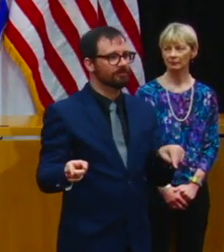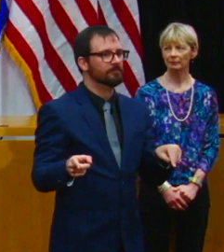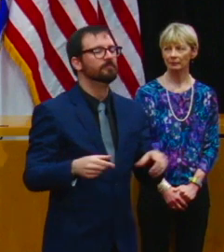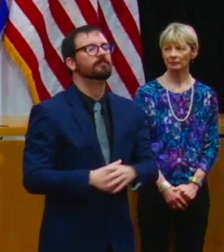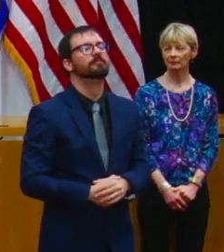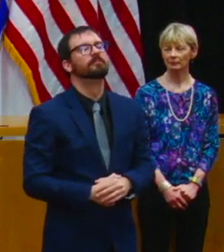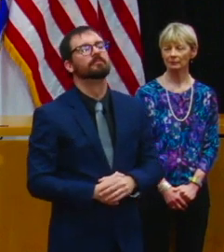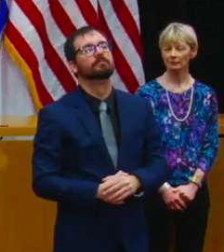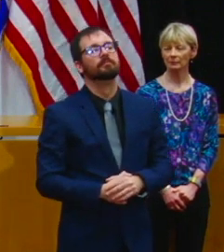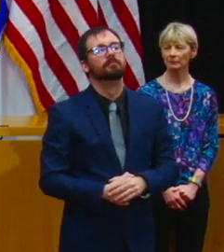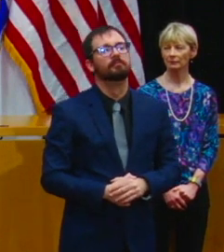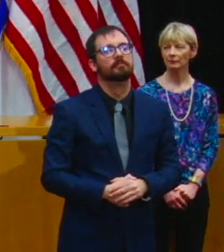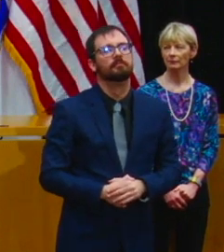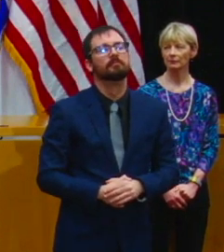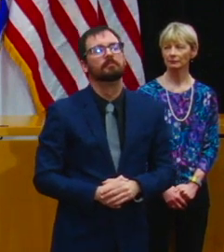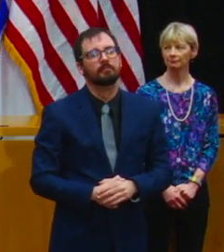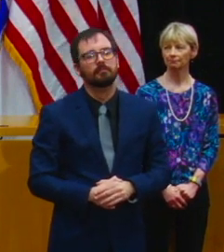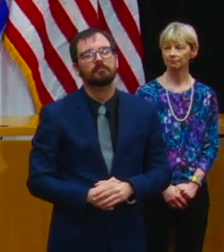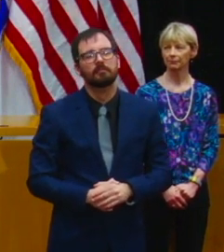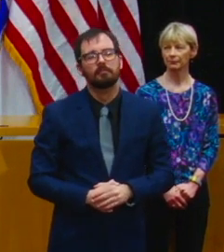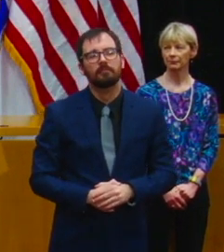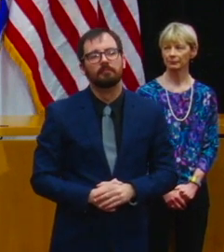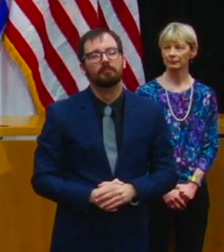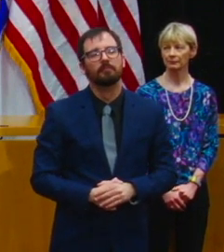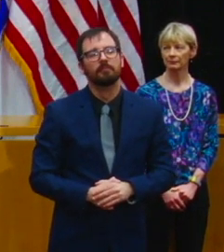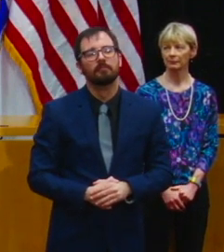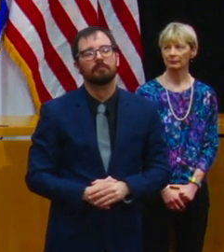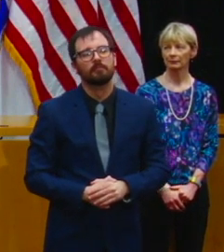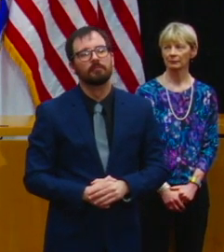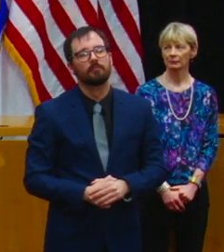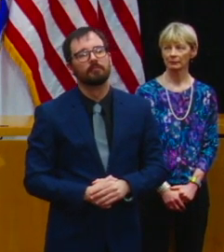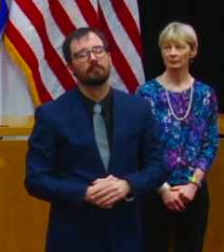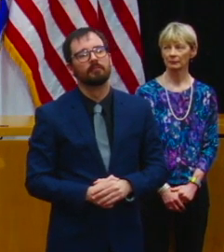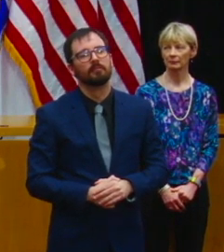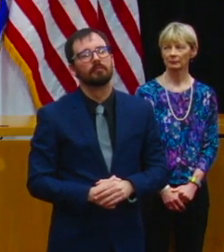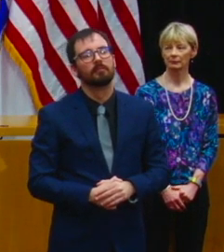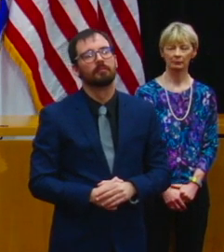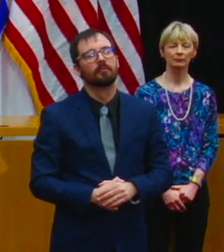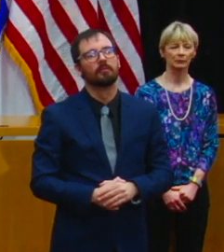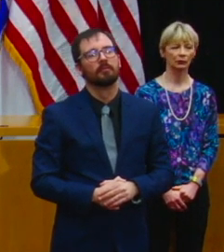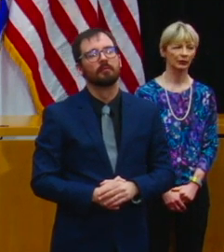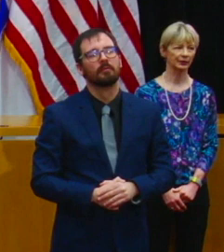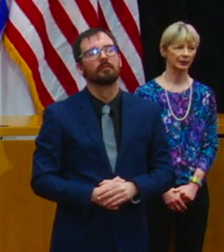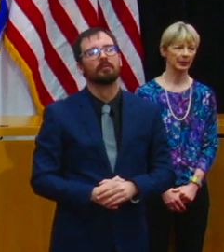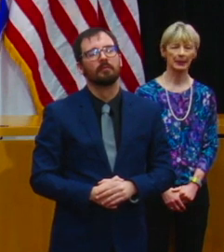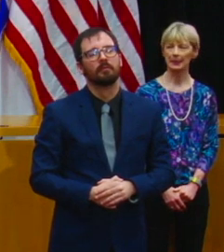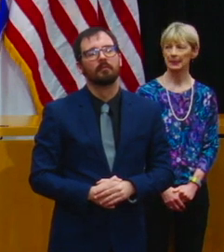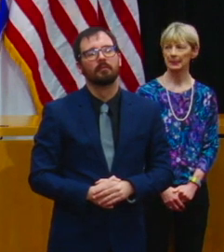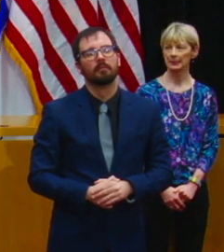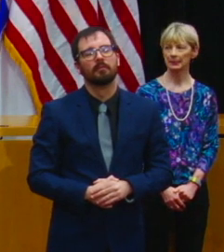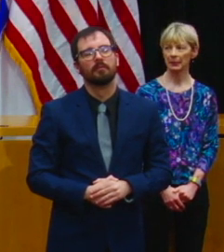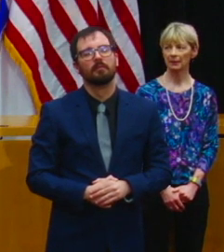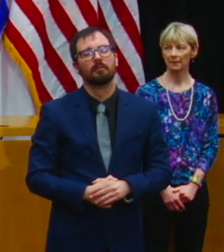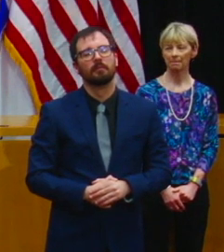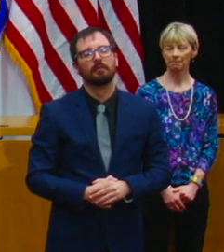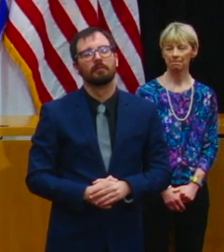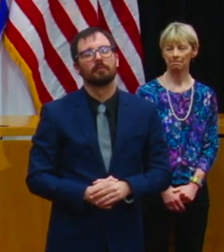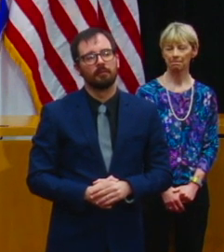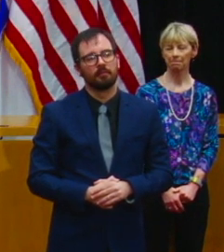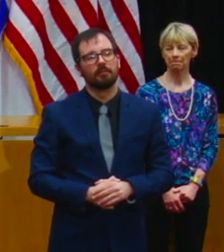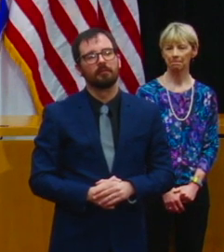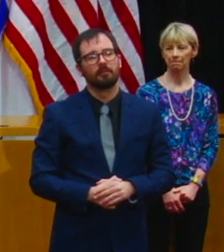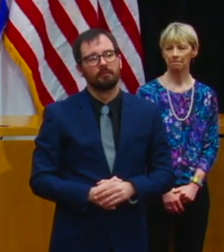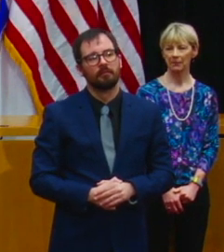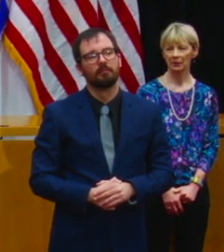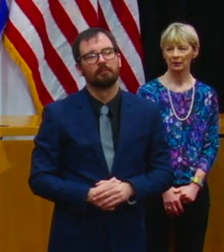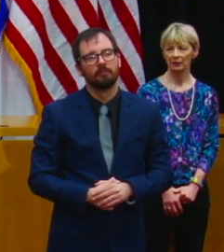three as we go forward here, especially as we roll out an more expanded program with respect to tracing and tracking. But what is your goal? Do you